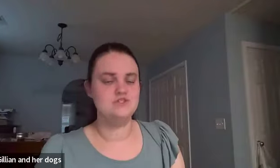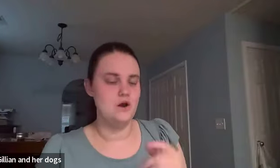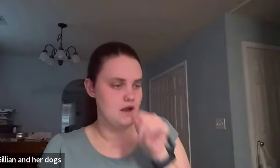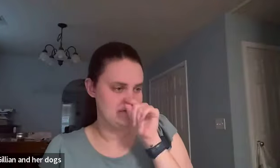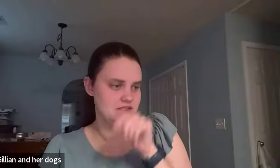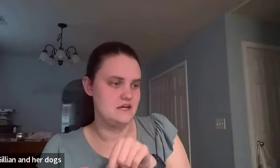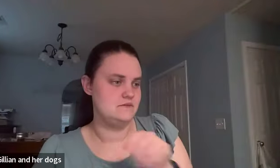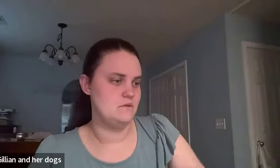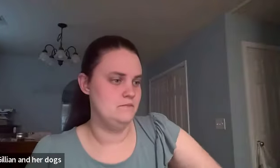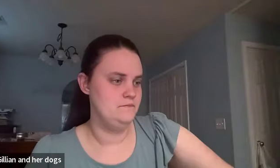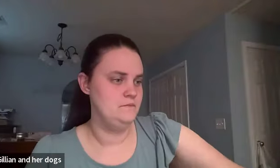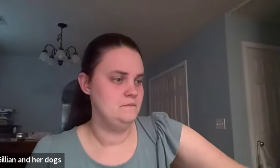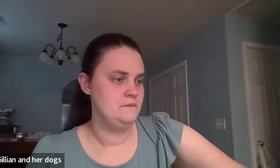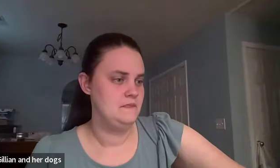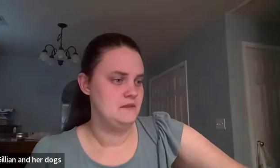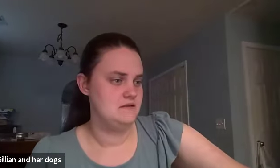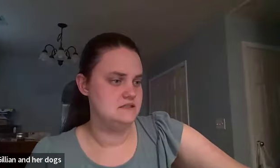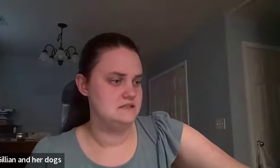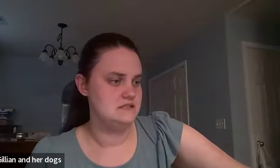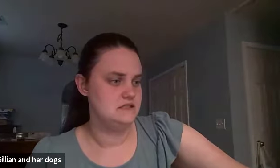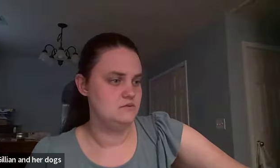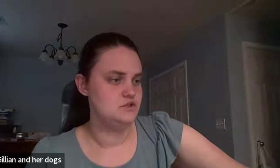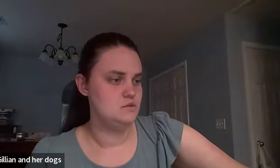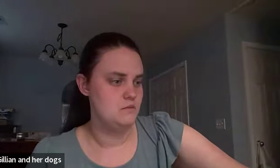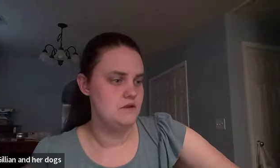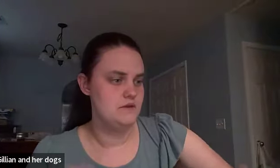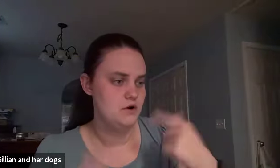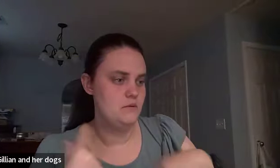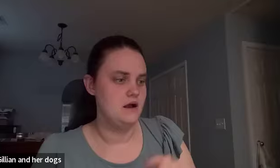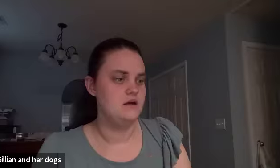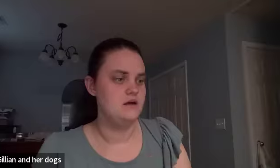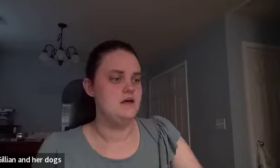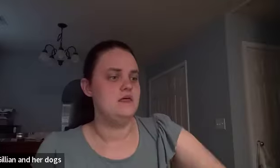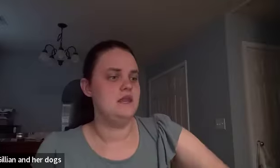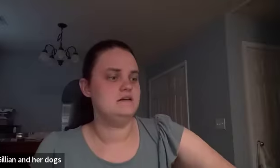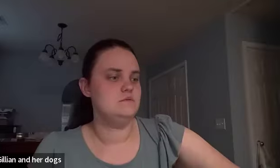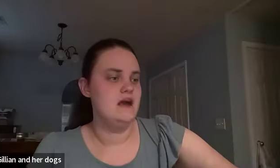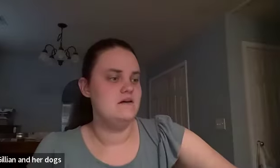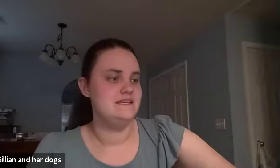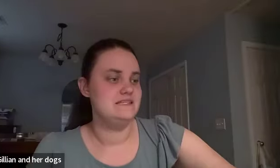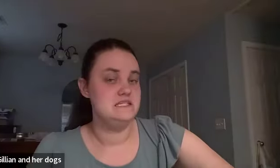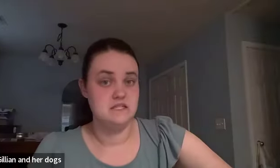So I have seen that as well. Let's see. We'll do one more and then we'll go back. The next one we have is